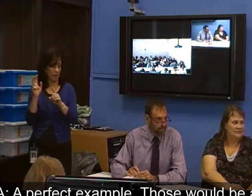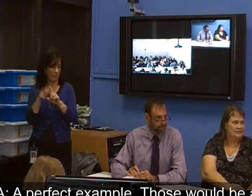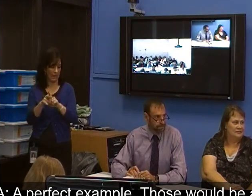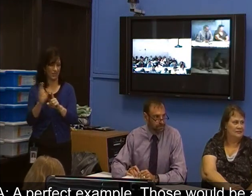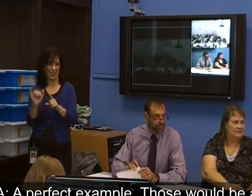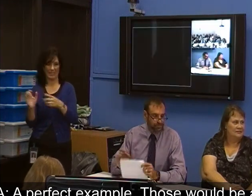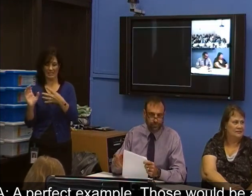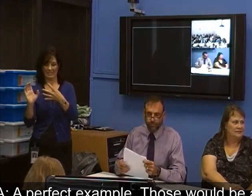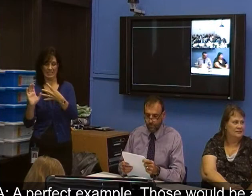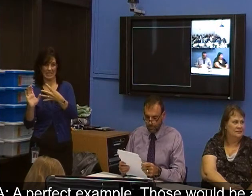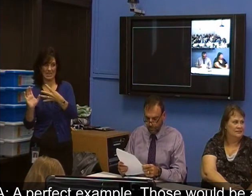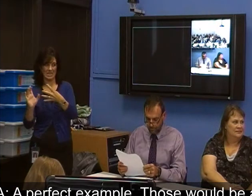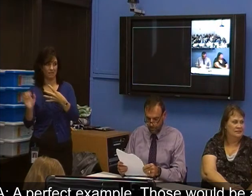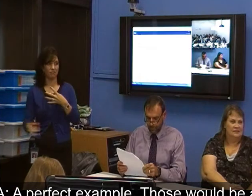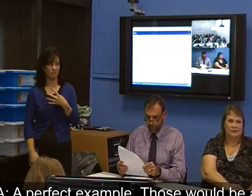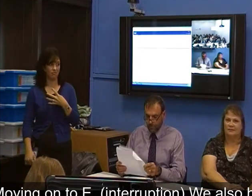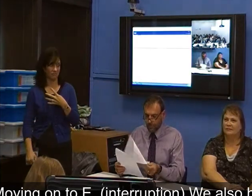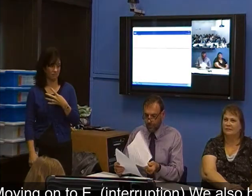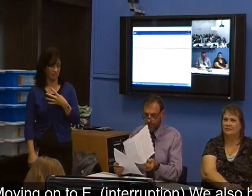C.